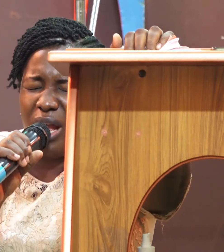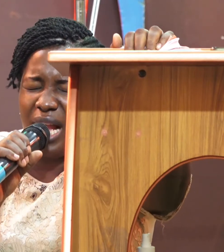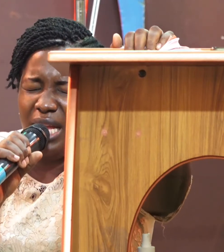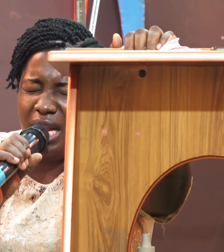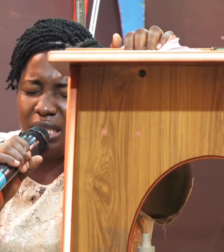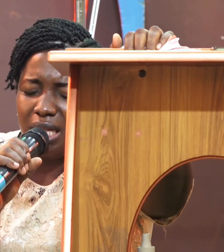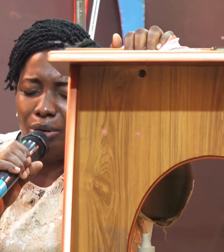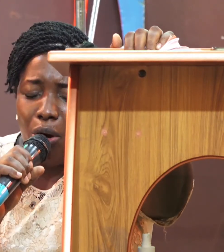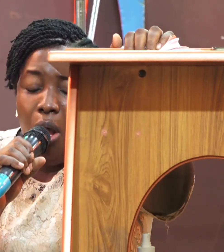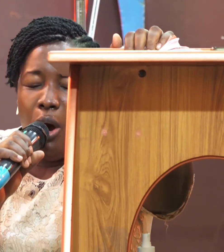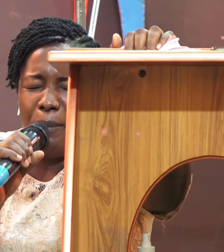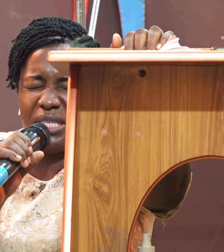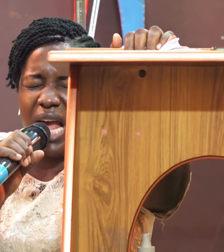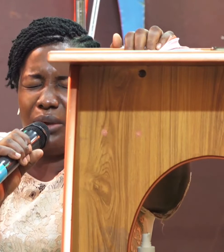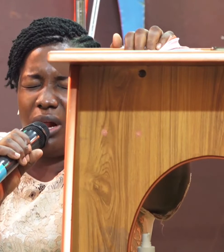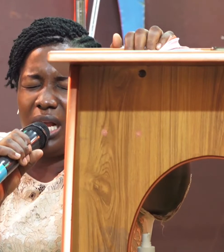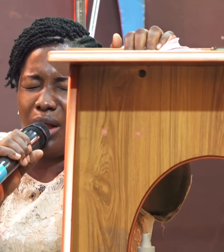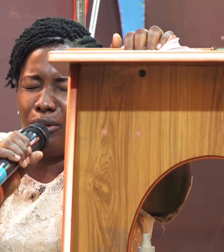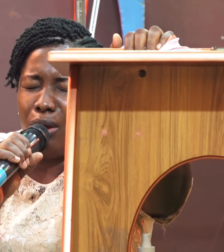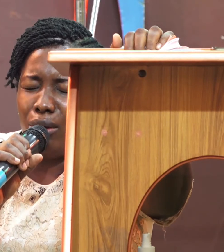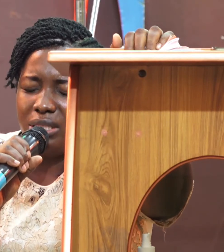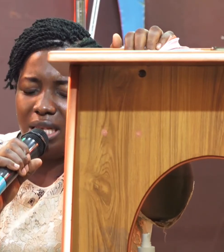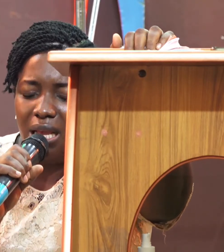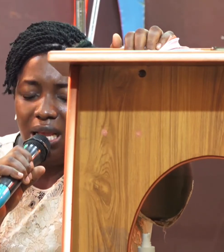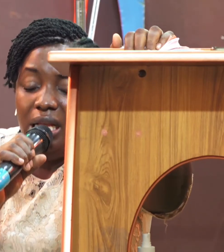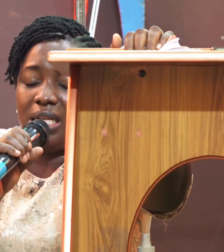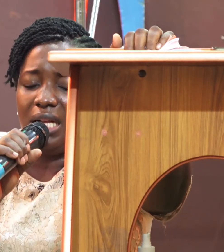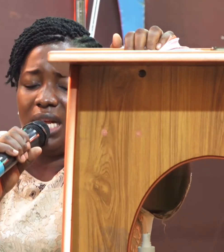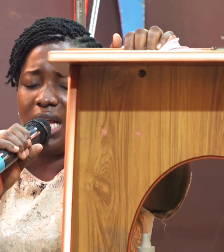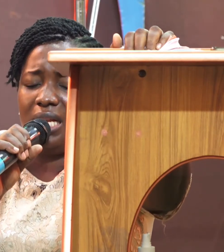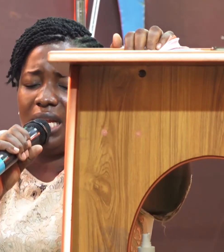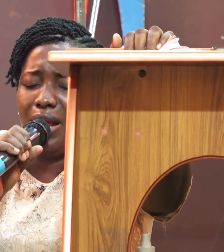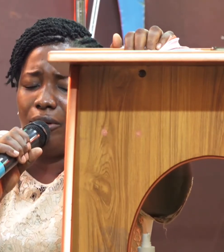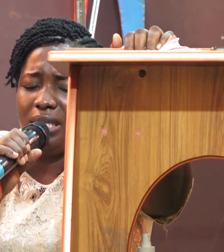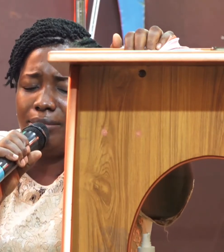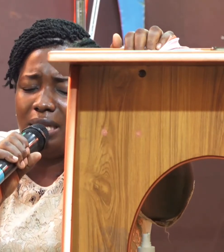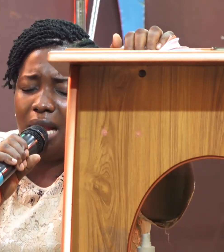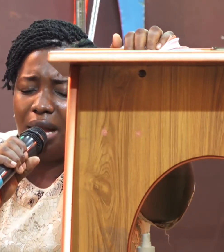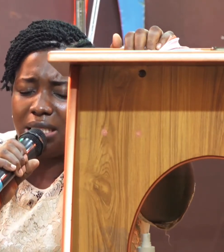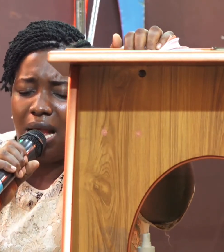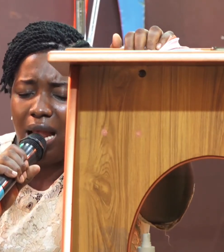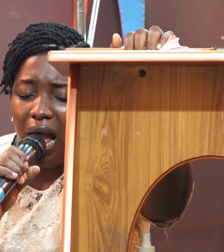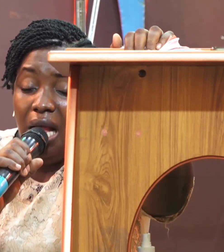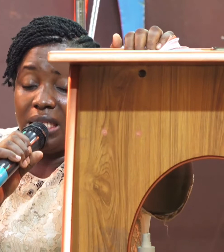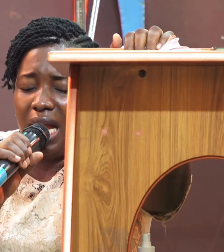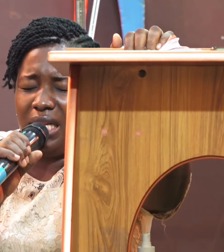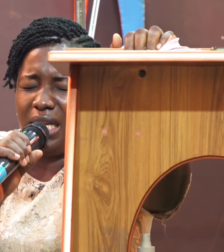temba nkwegayirira ssebo omusayi gwo leka gulongose taata tandikira ku mitima gy'abakyala tandikira